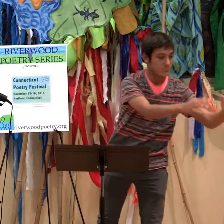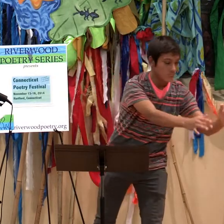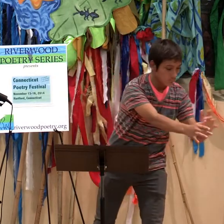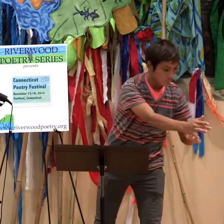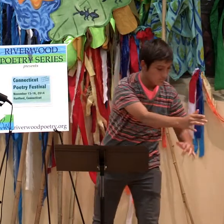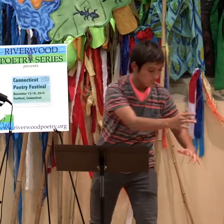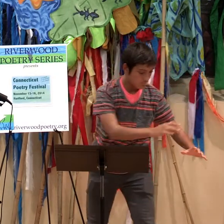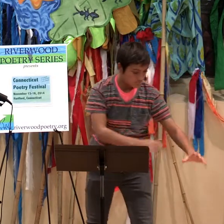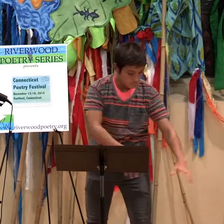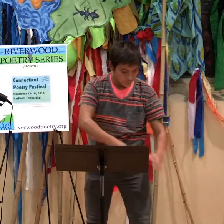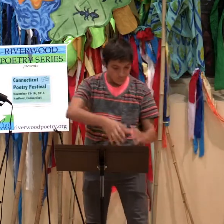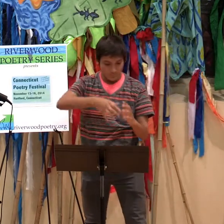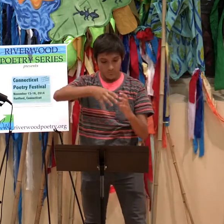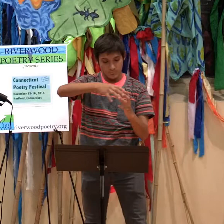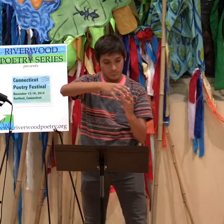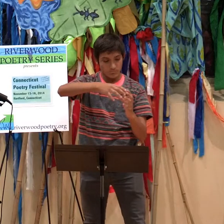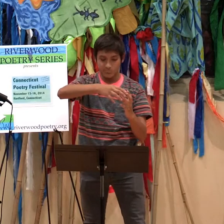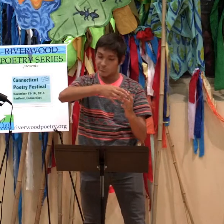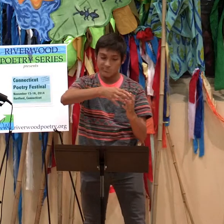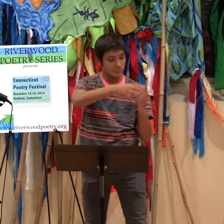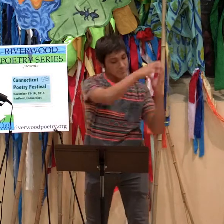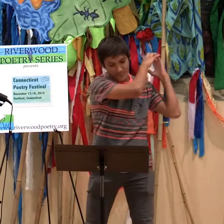dropping all around me.